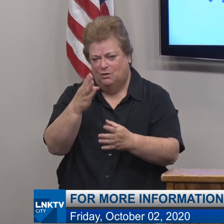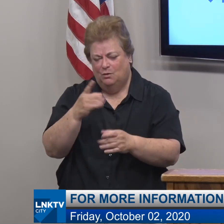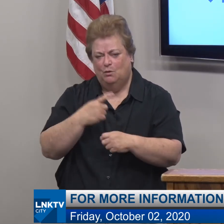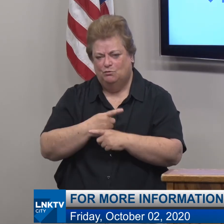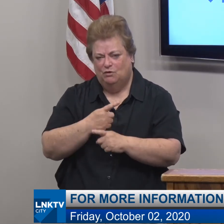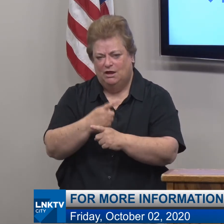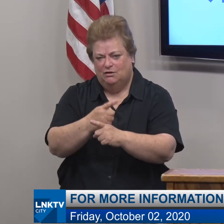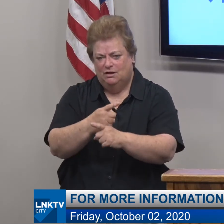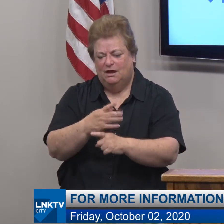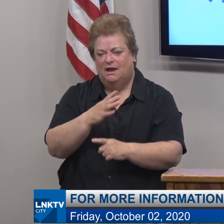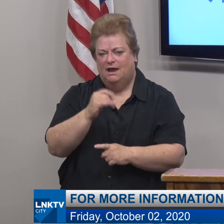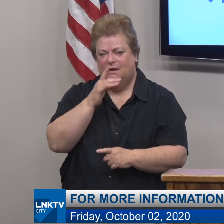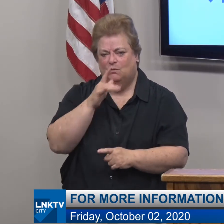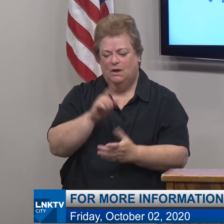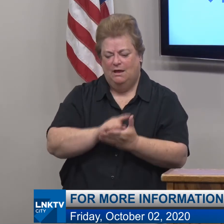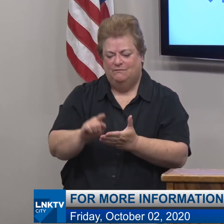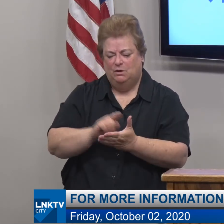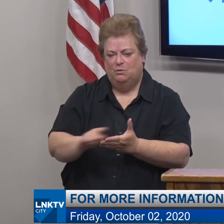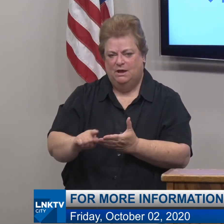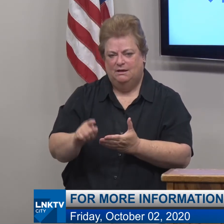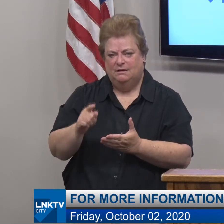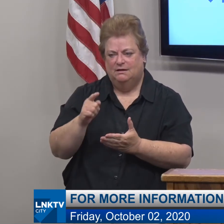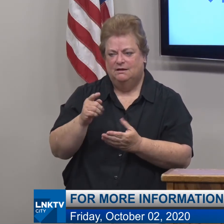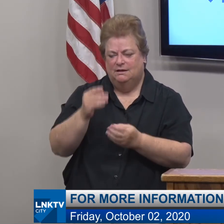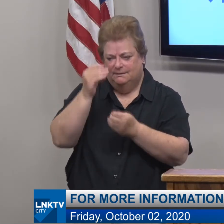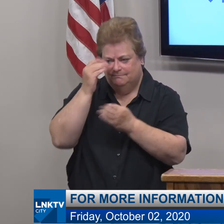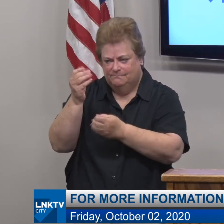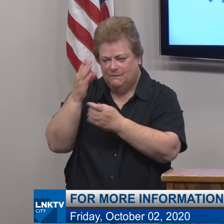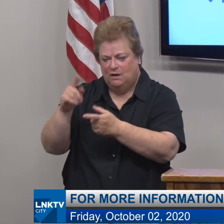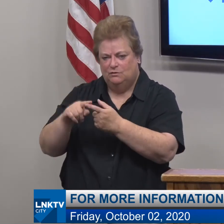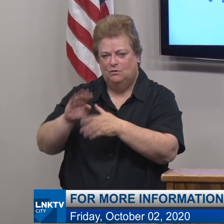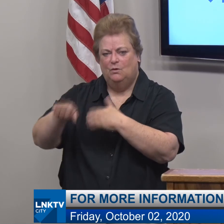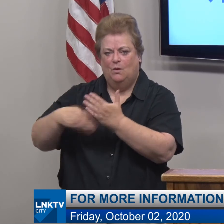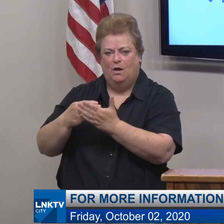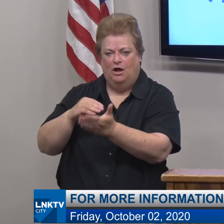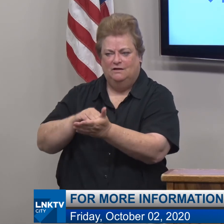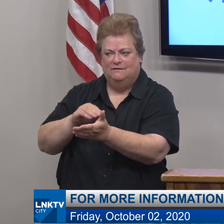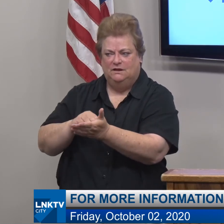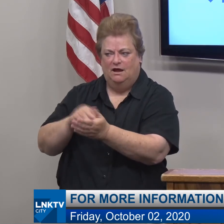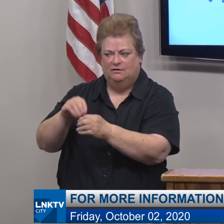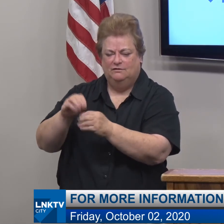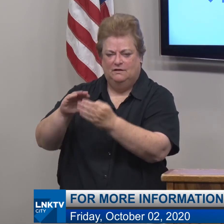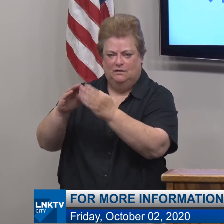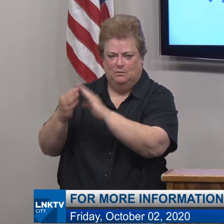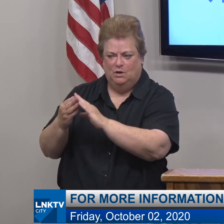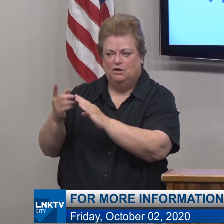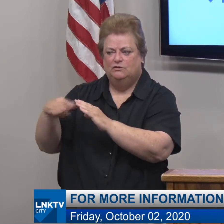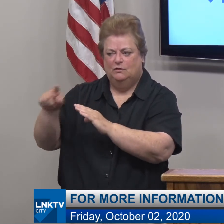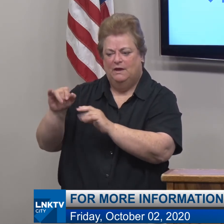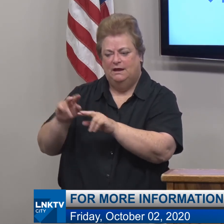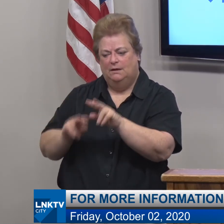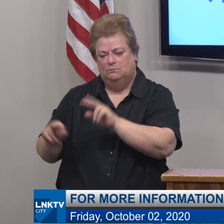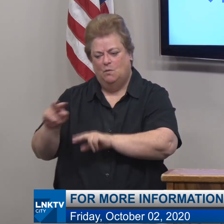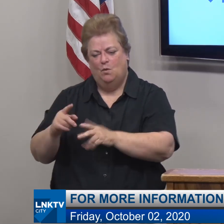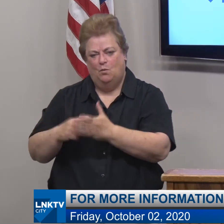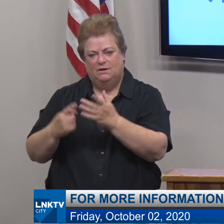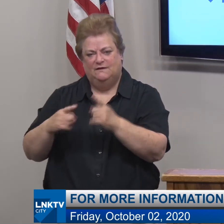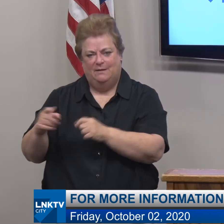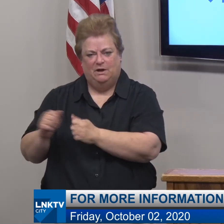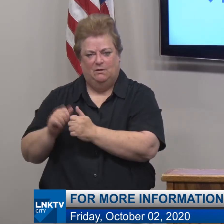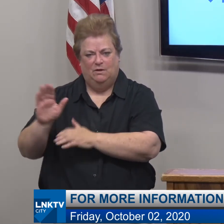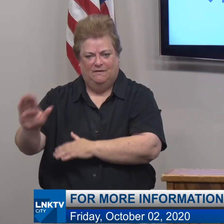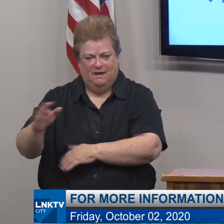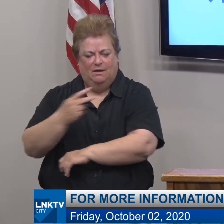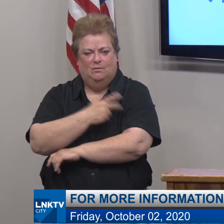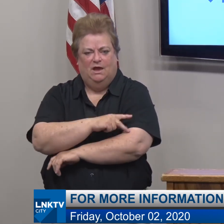out information on a weekly basis to our physicians in the community so they can monitor what's happening in their practices as